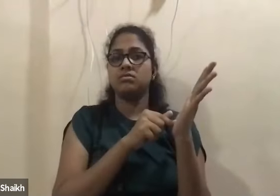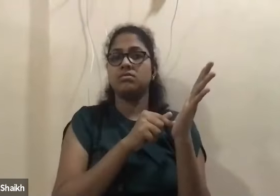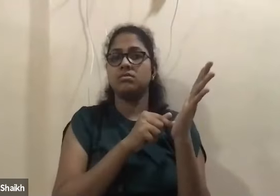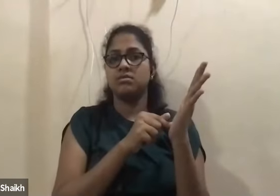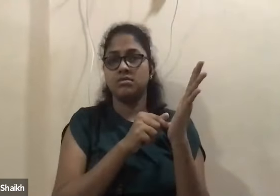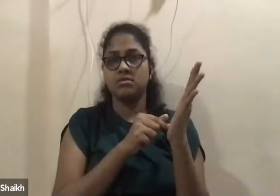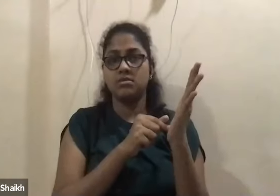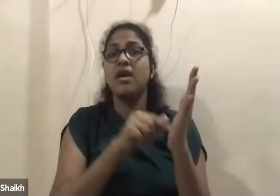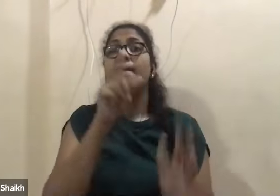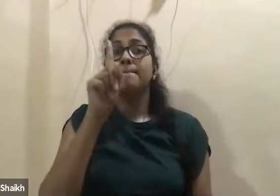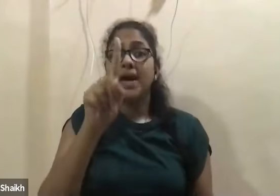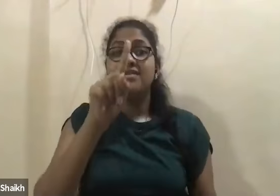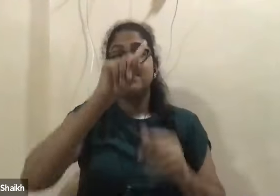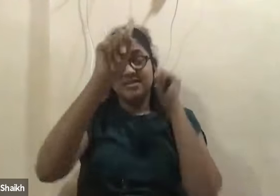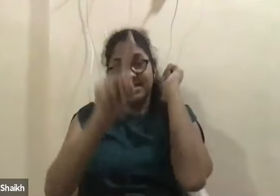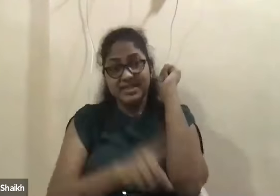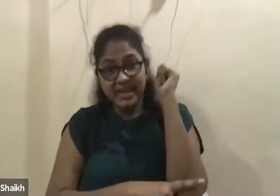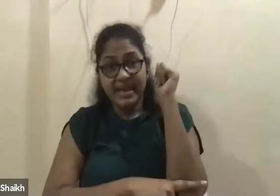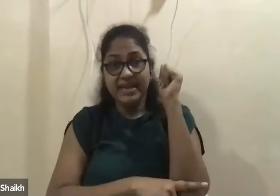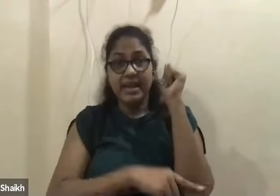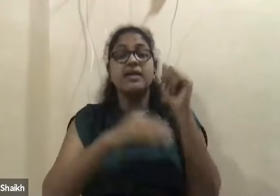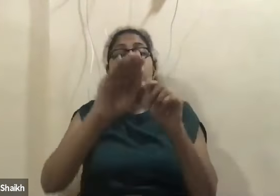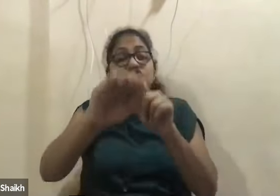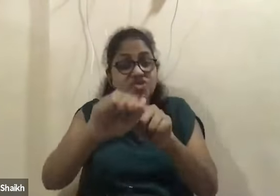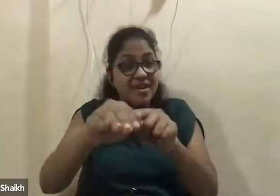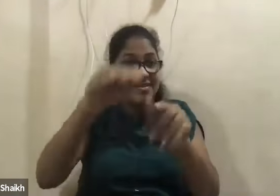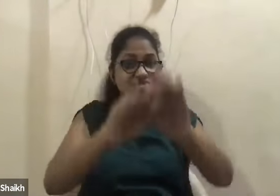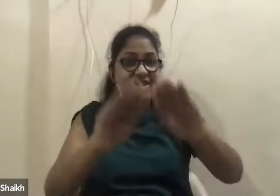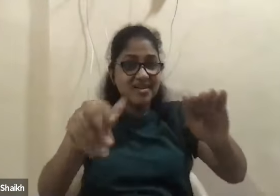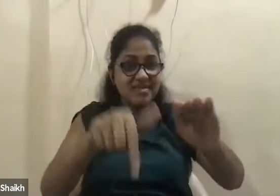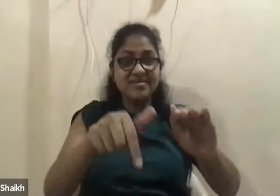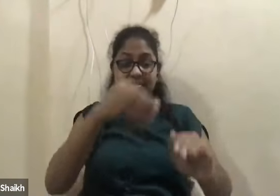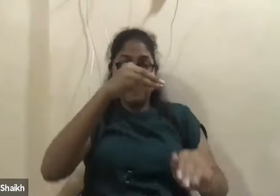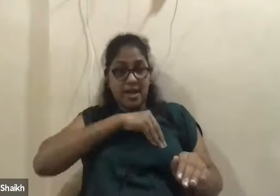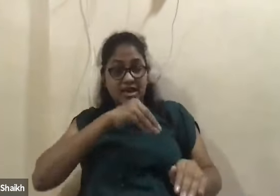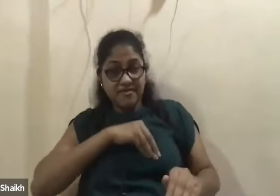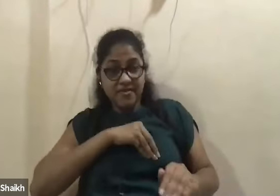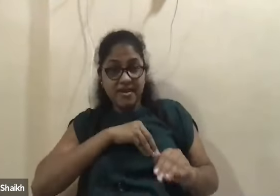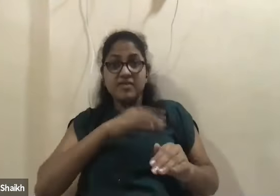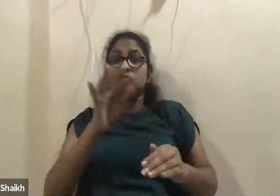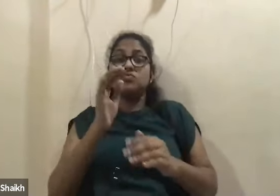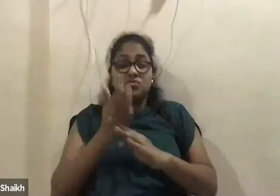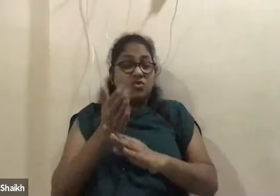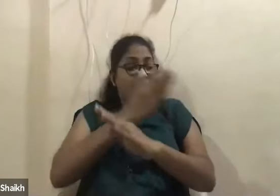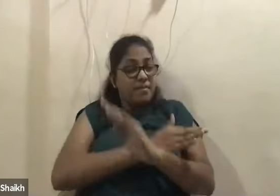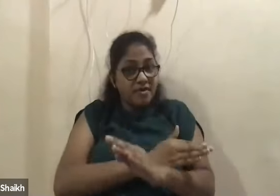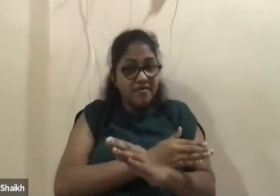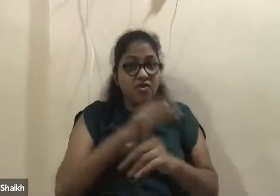But at the end, it's for the benefit of the child. That's for sure. So whatever is done, you have to